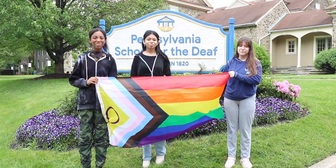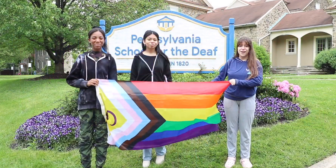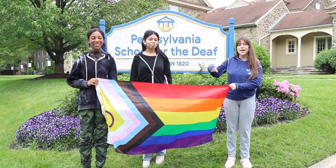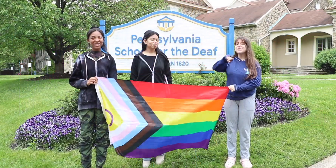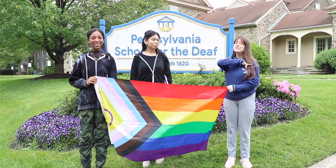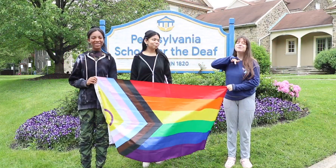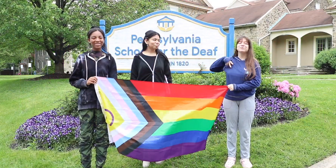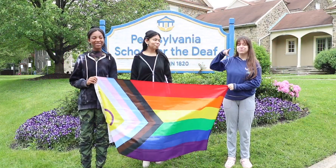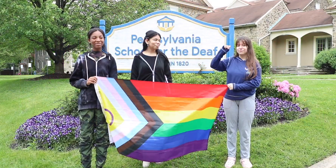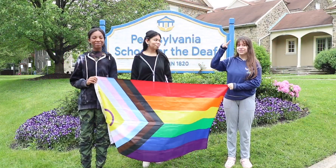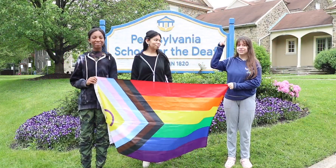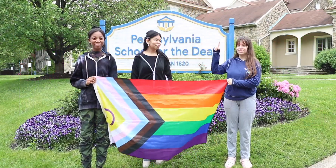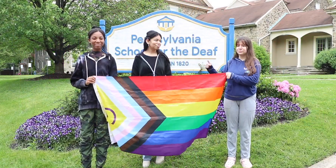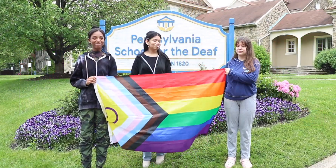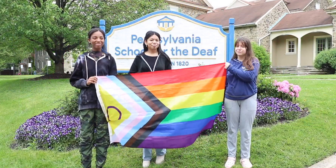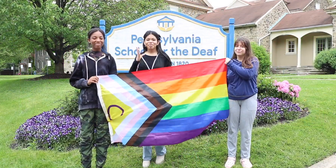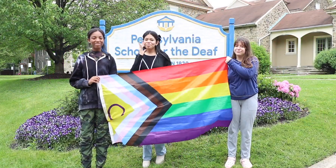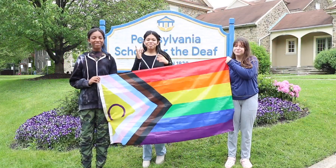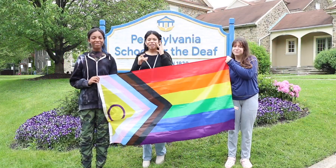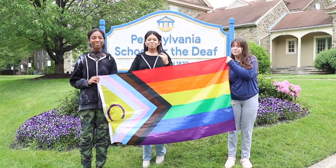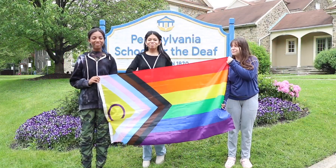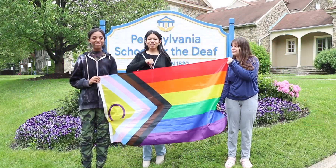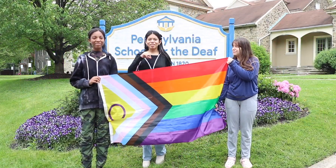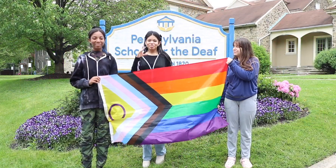Hi, we're from PSD, the Panther Pride Club.